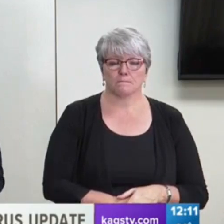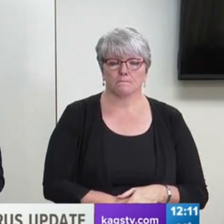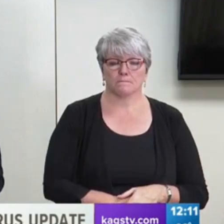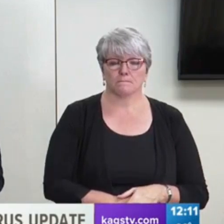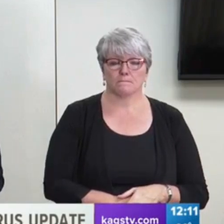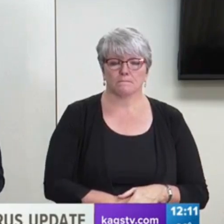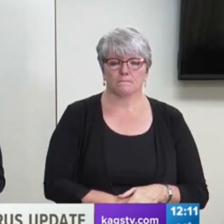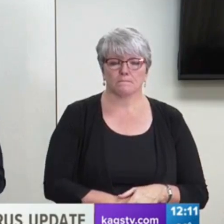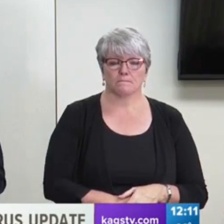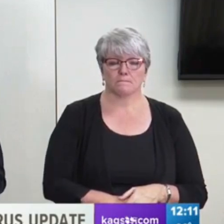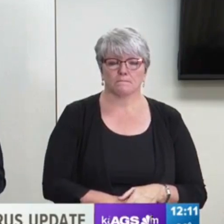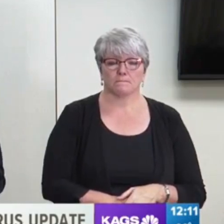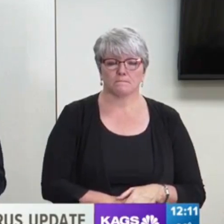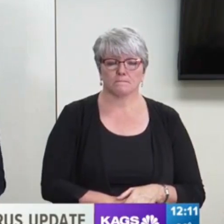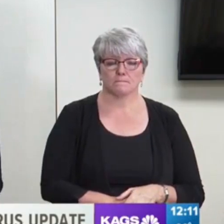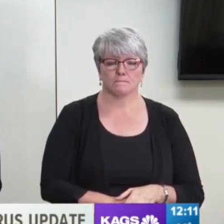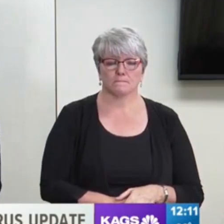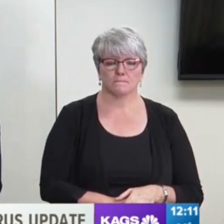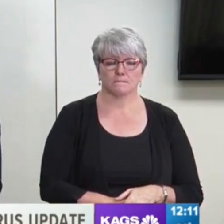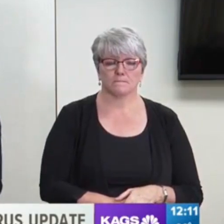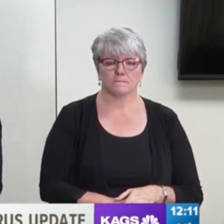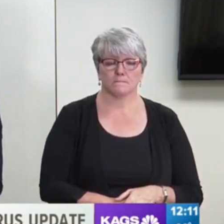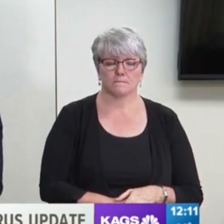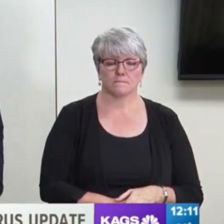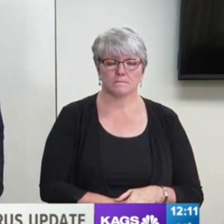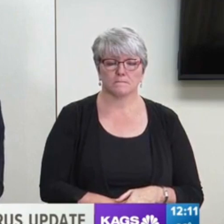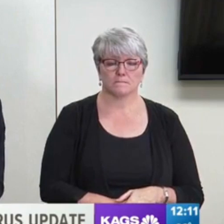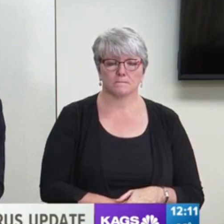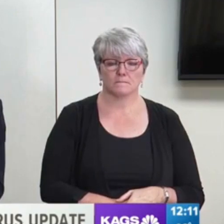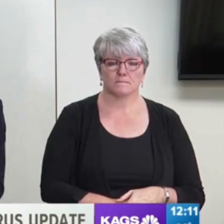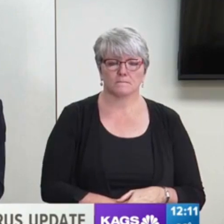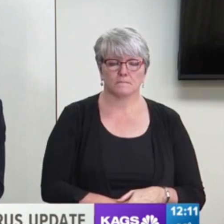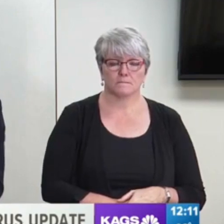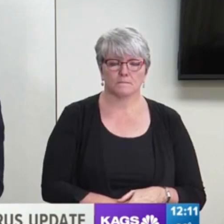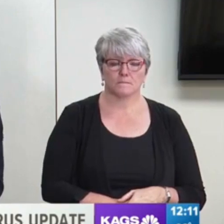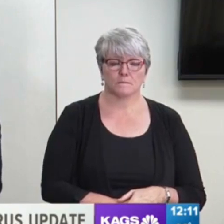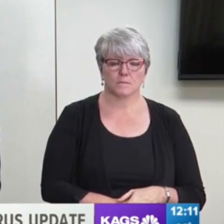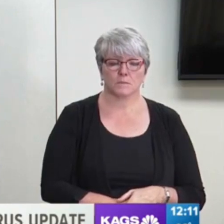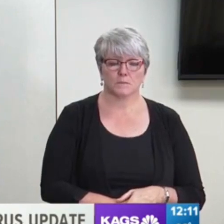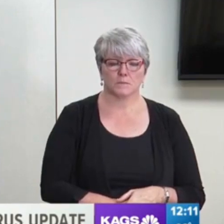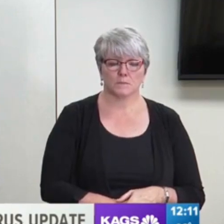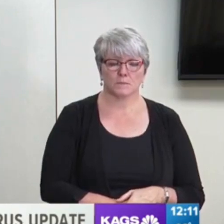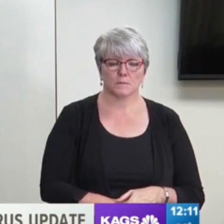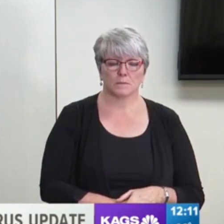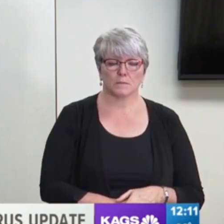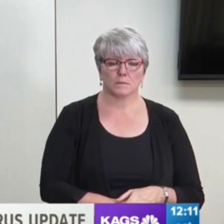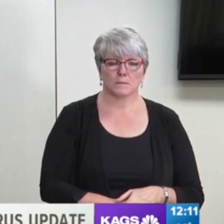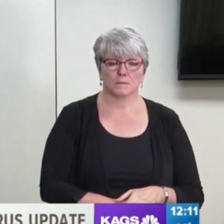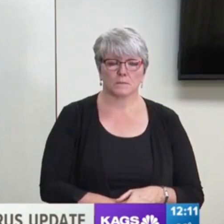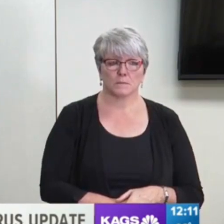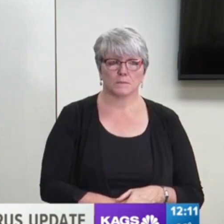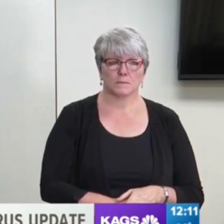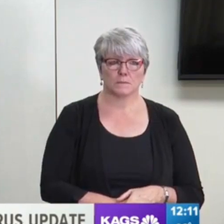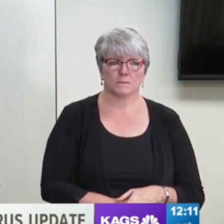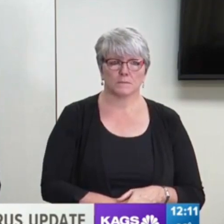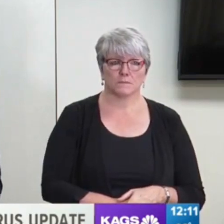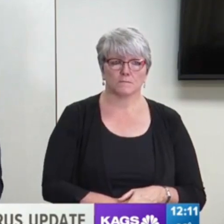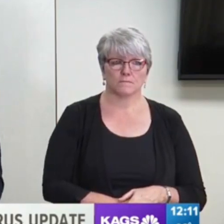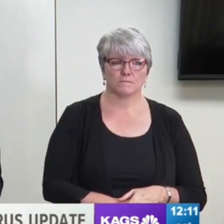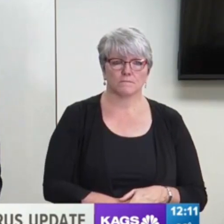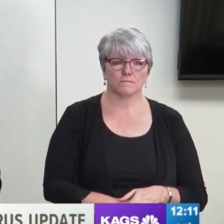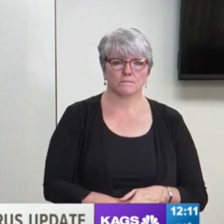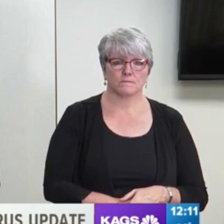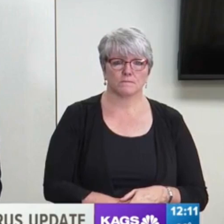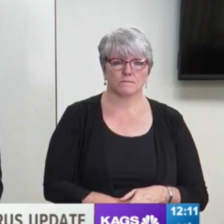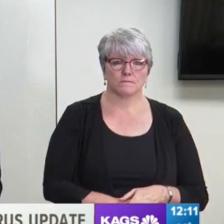So to answer your question directly, Kathleen, yes, you know, that's okay. Let's use our common sense and be creative about ways that